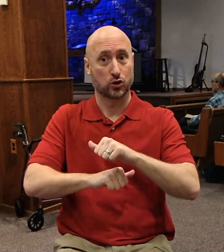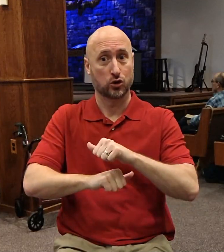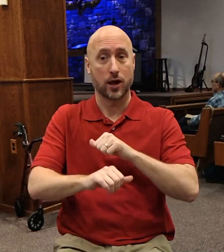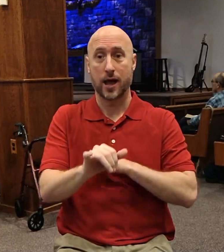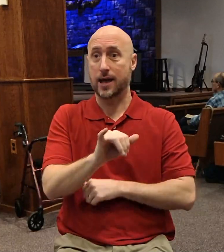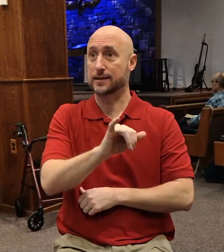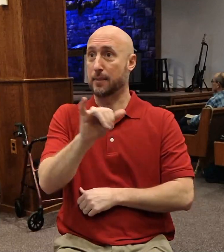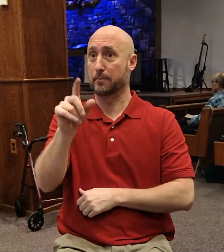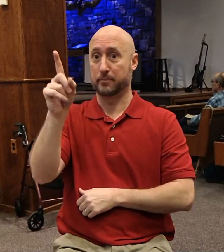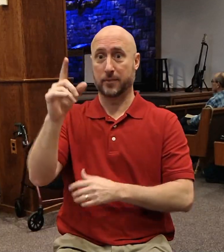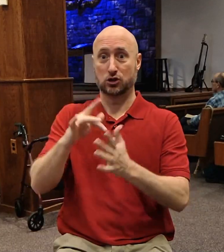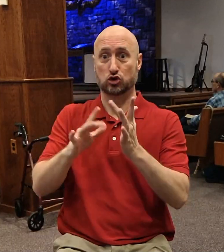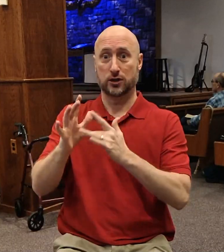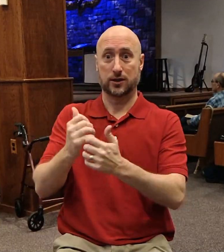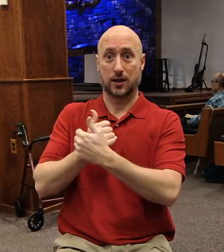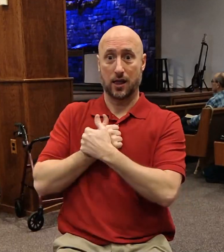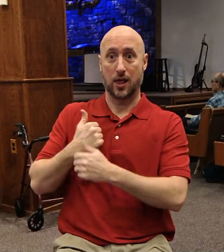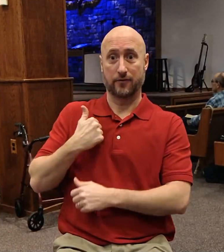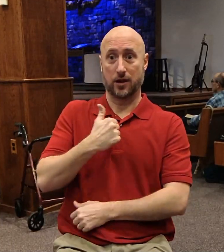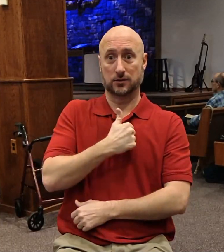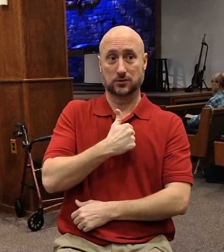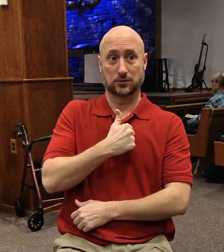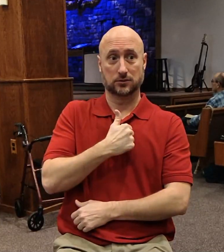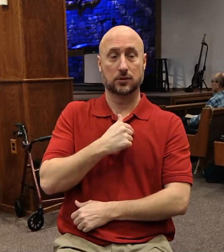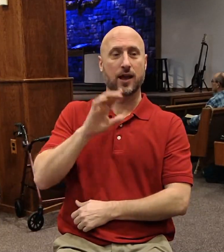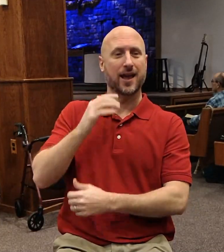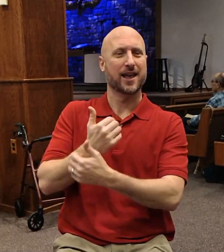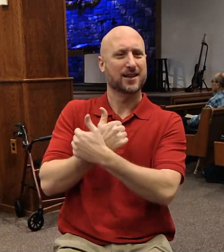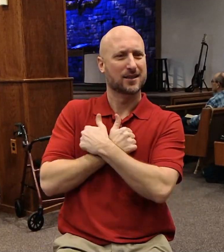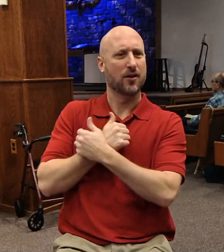as he has loved us, his love has forgiveness.